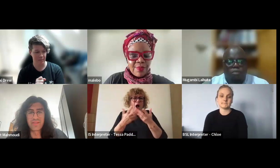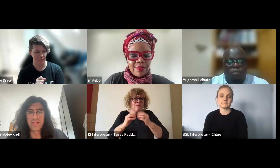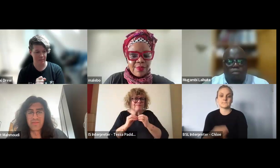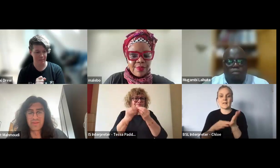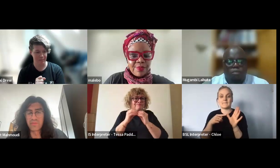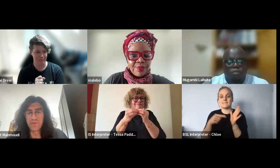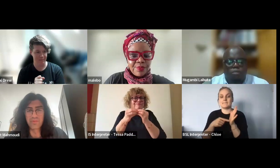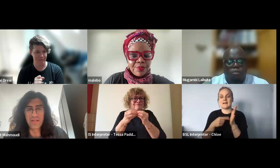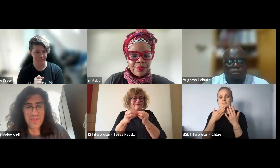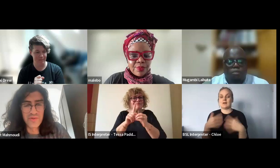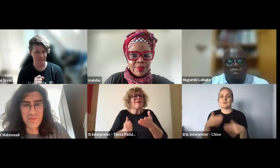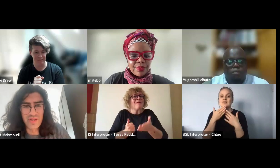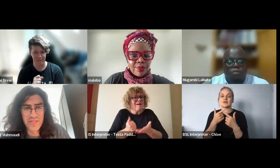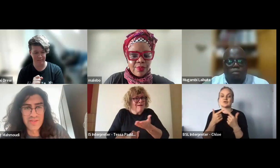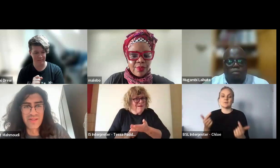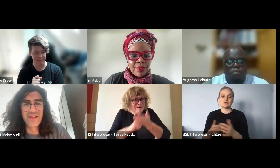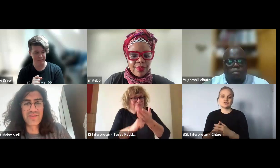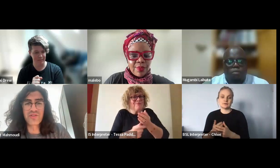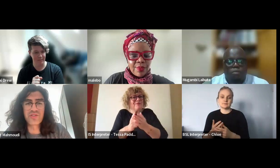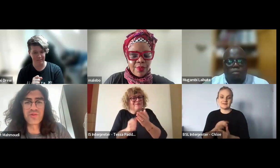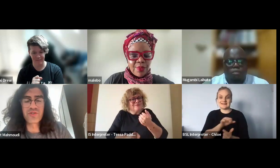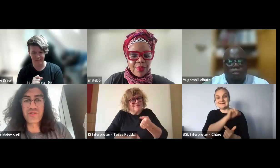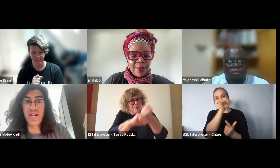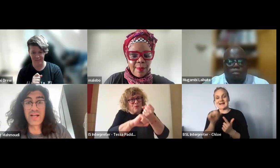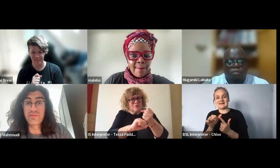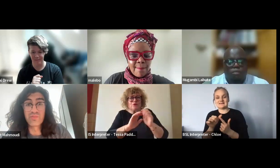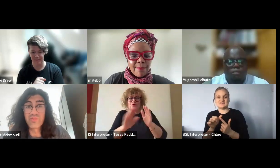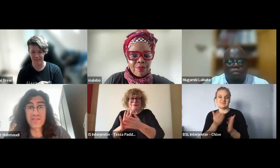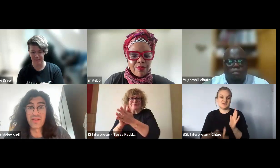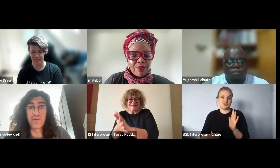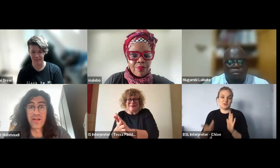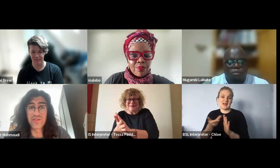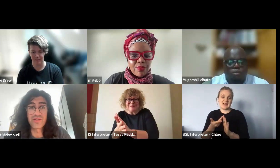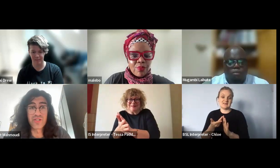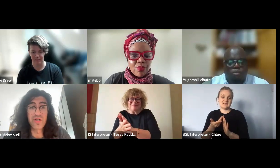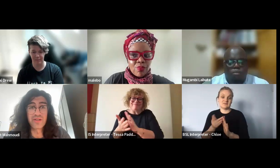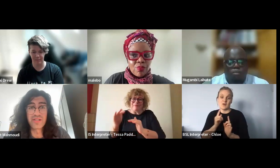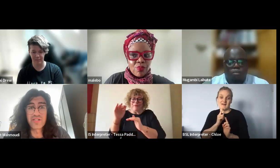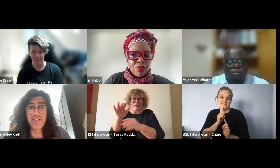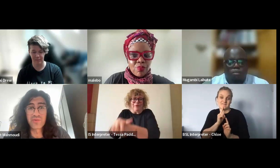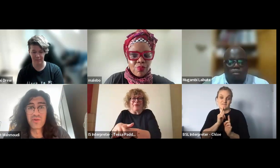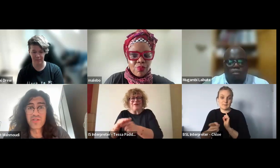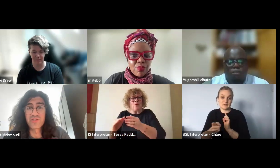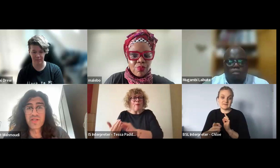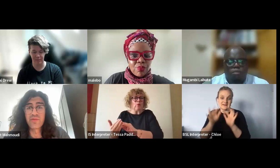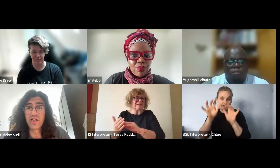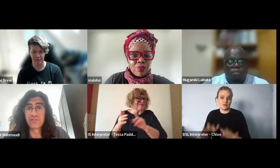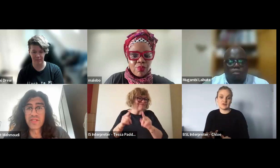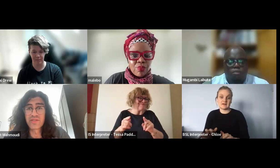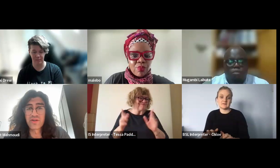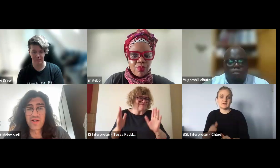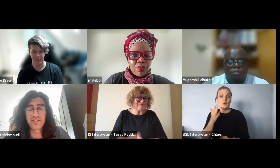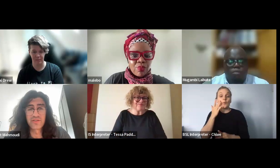Thank you, Alexi. I guess I was next in line. So just to add basically what I just responded in the chat as well, which is to say,